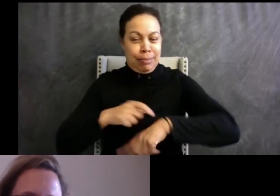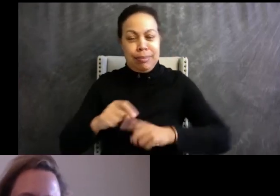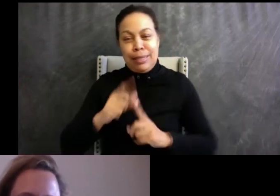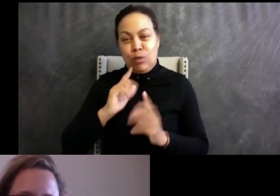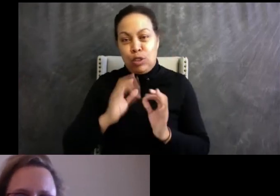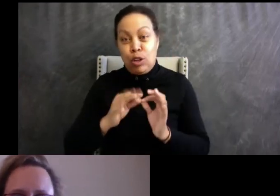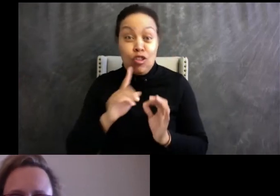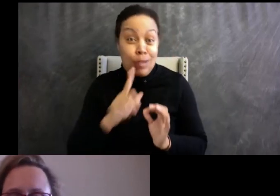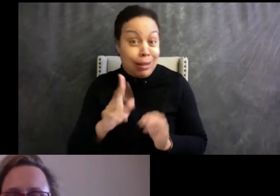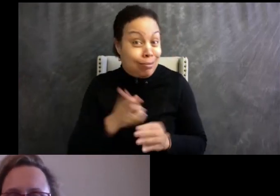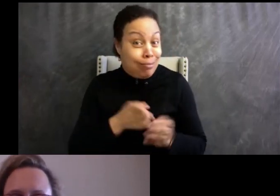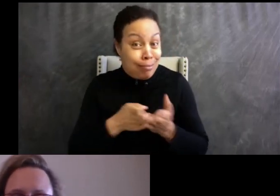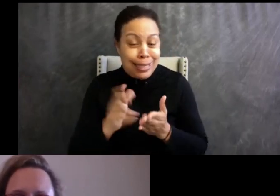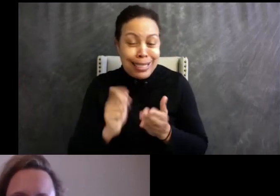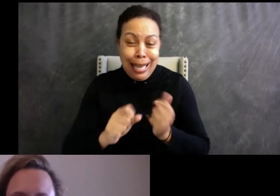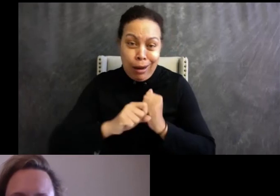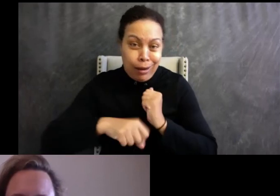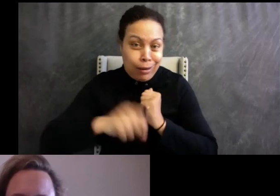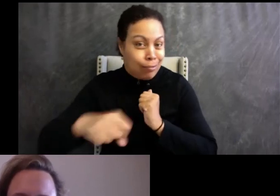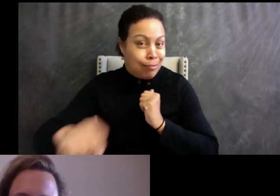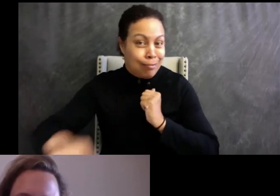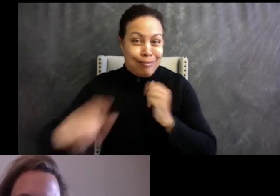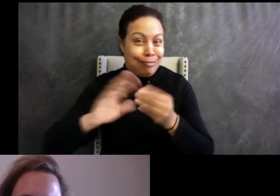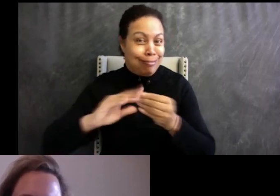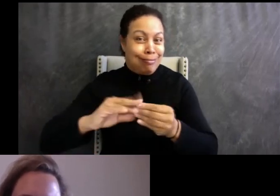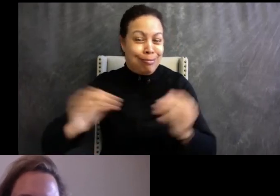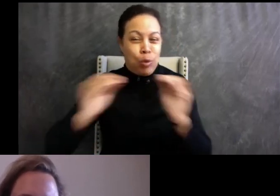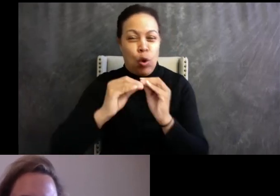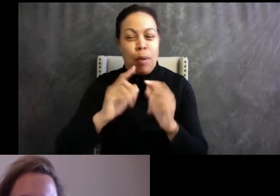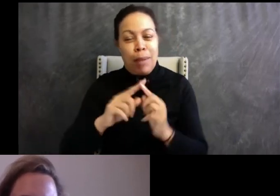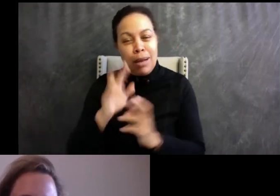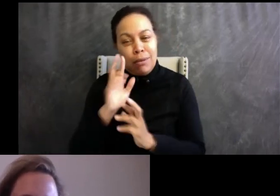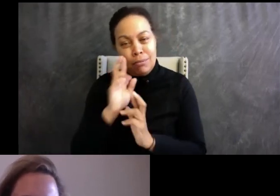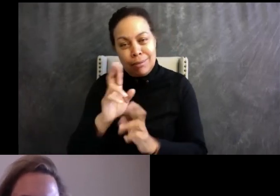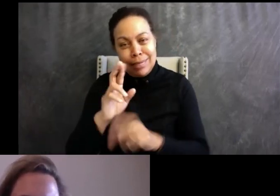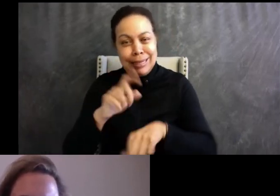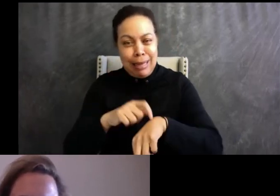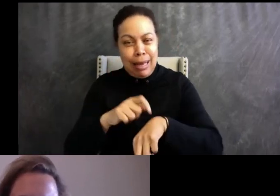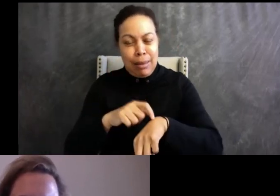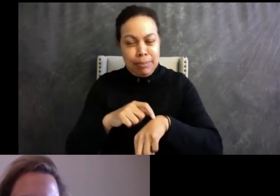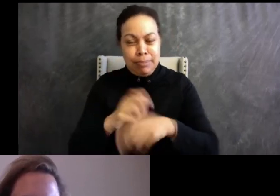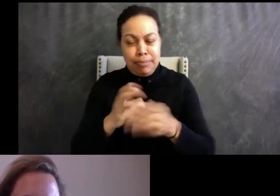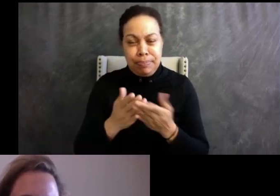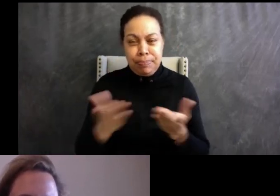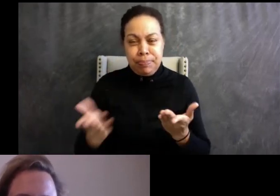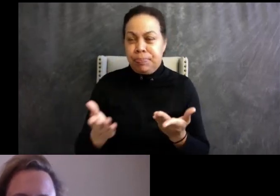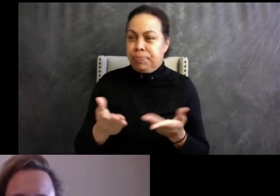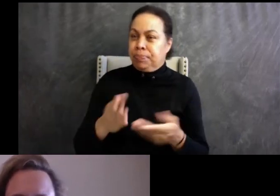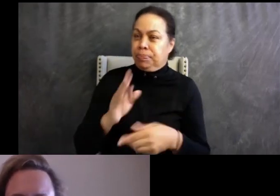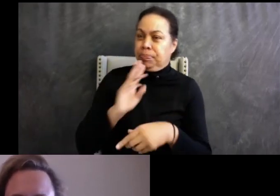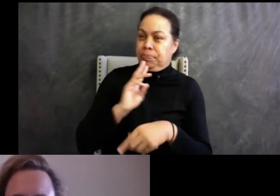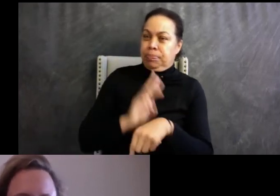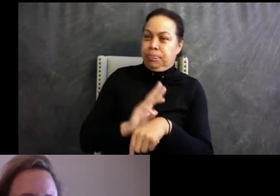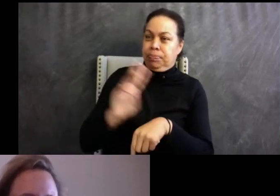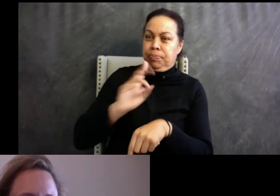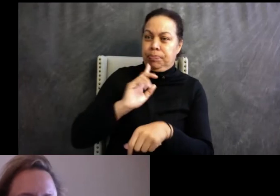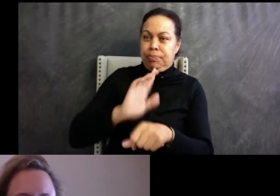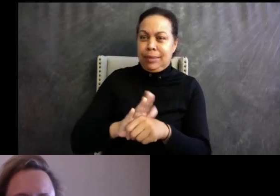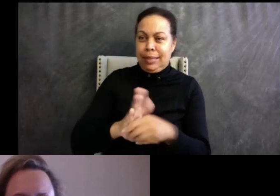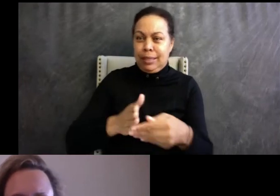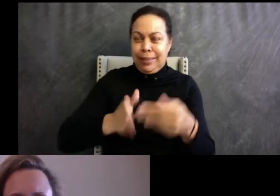on and on, but again, just want to be respectful of the fabulous work that they're doing and the commitment that they've made to